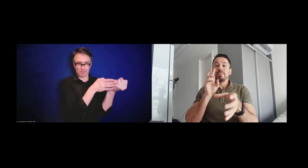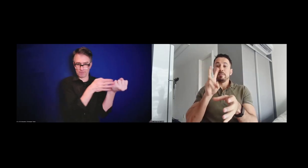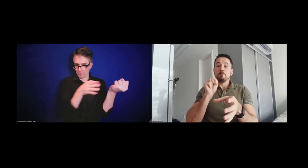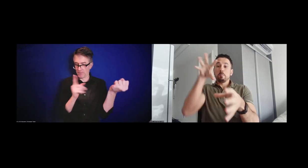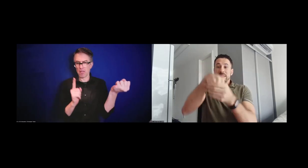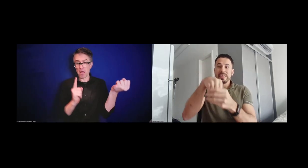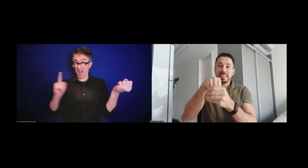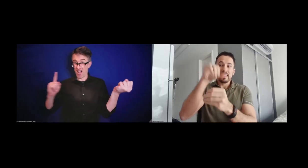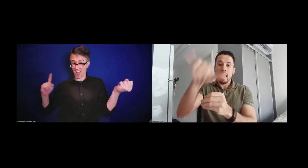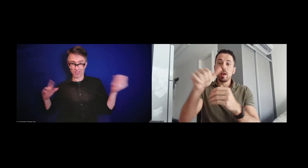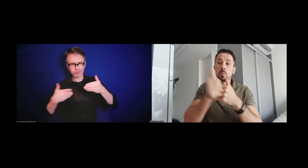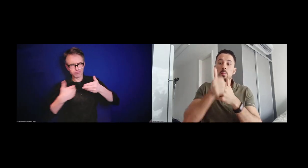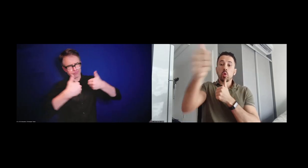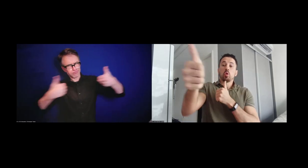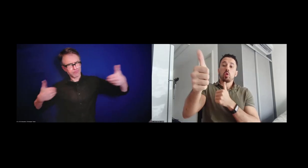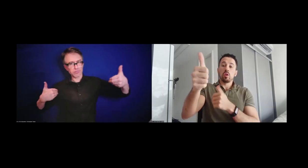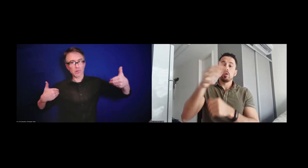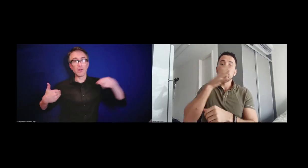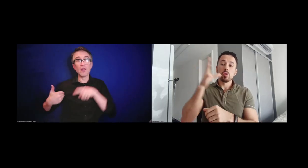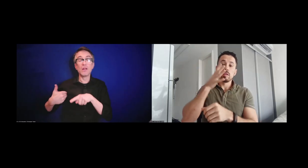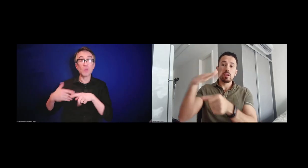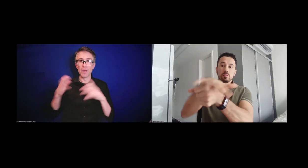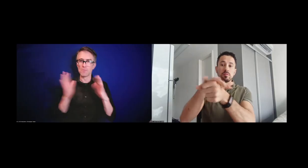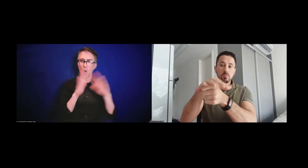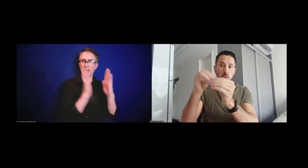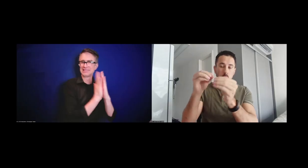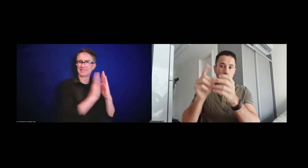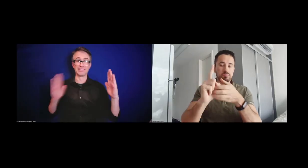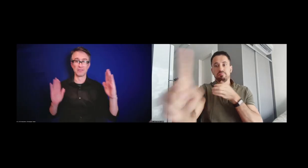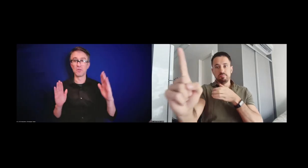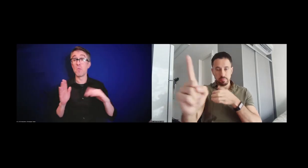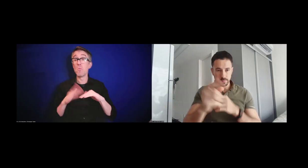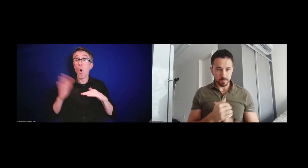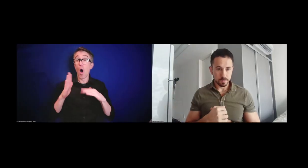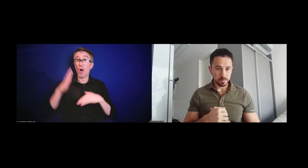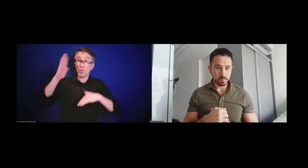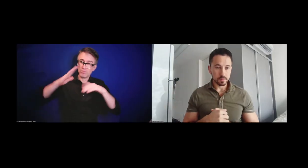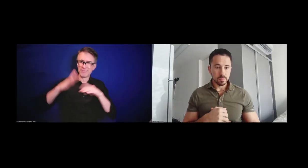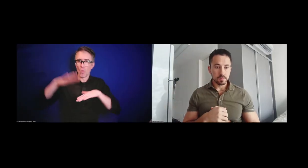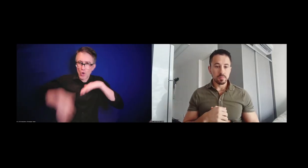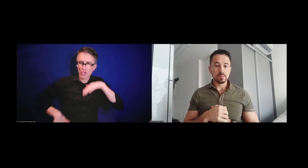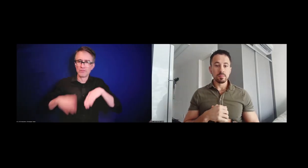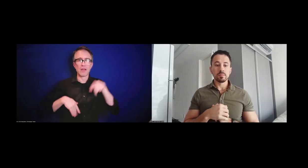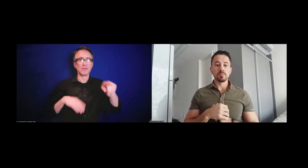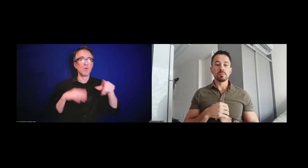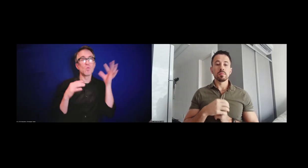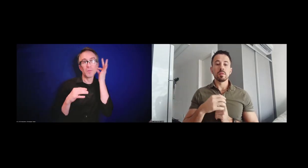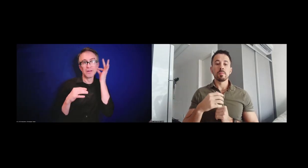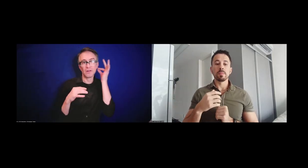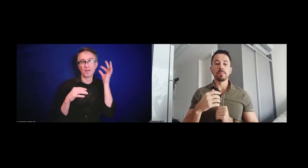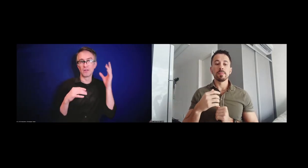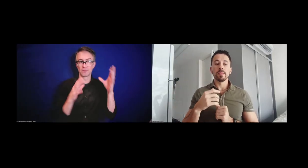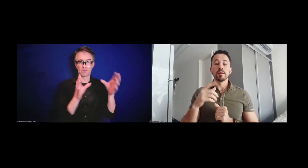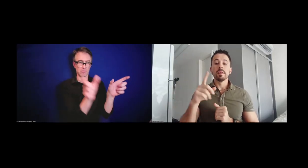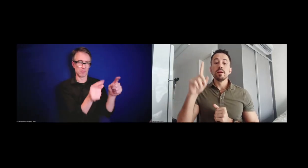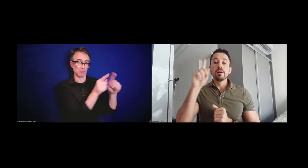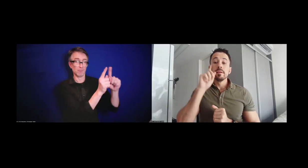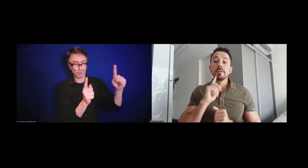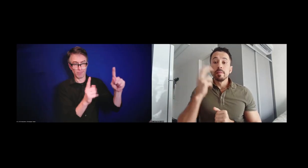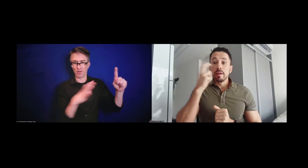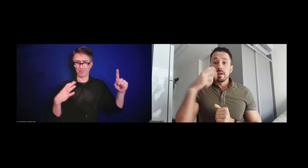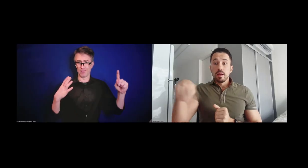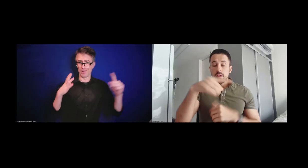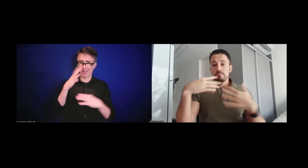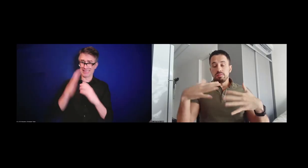as far as geographically. And so when you have rural communities, they're even more removed from a lot of the information